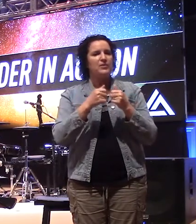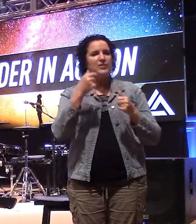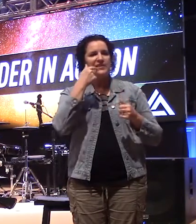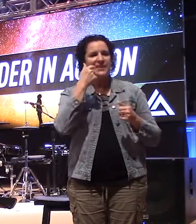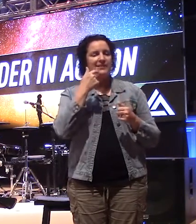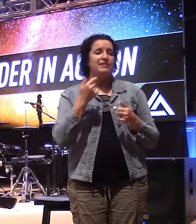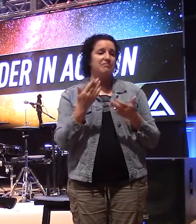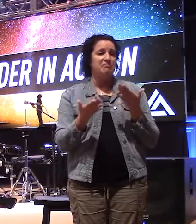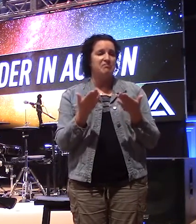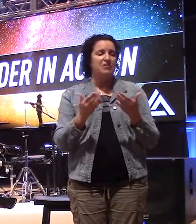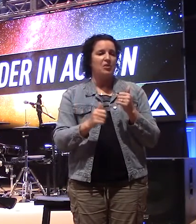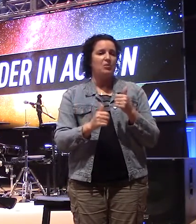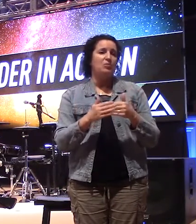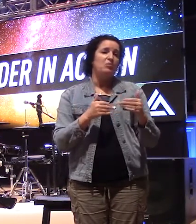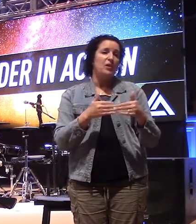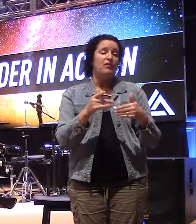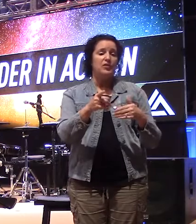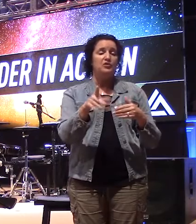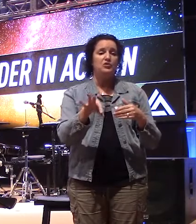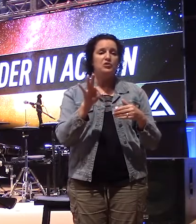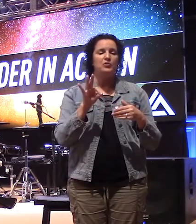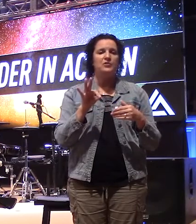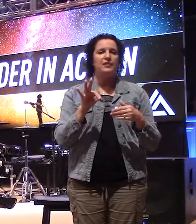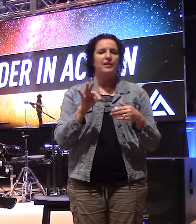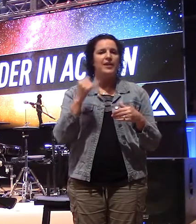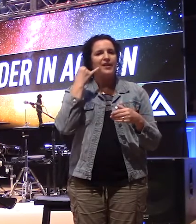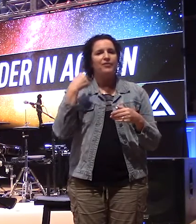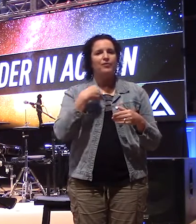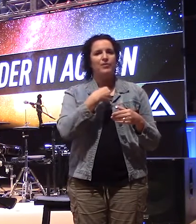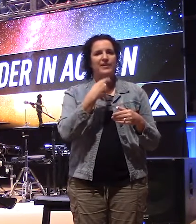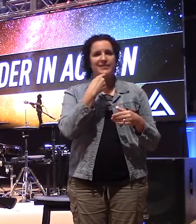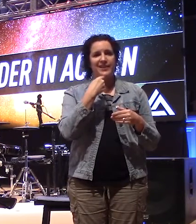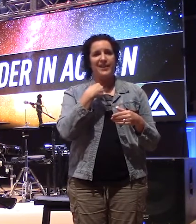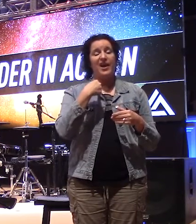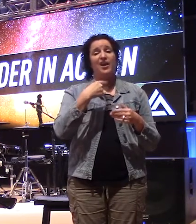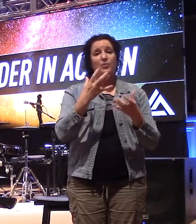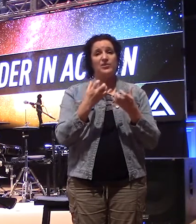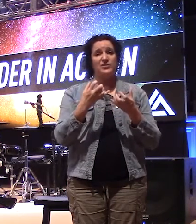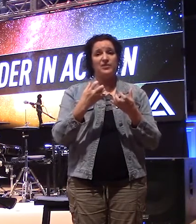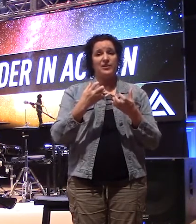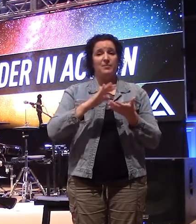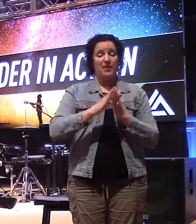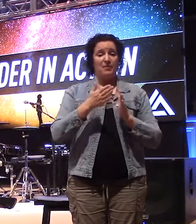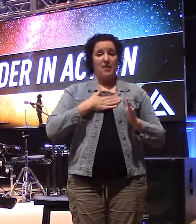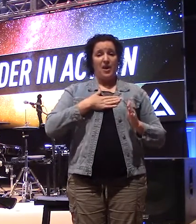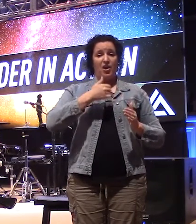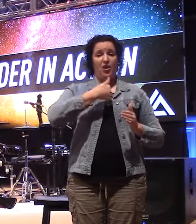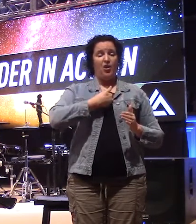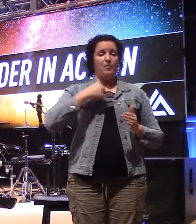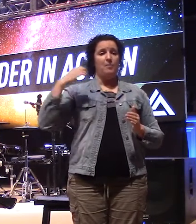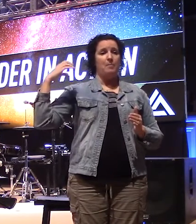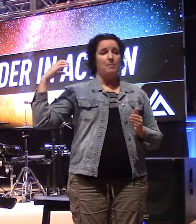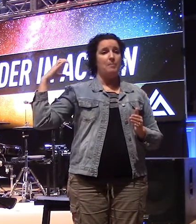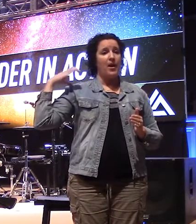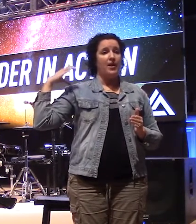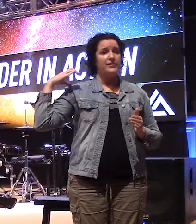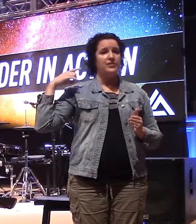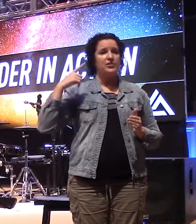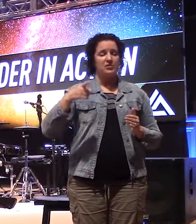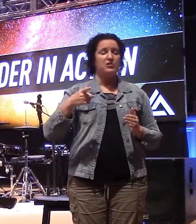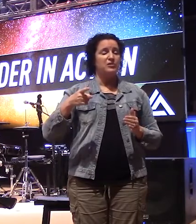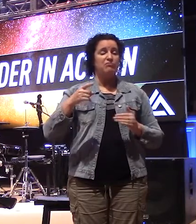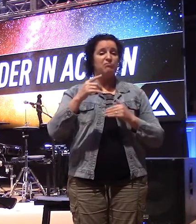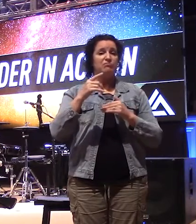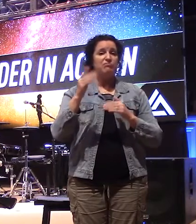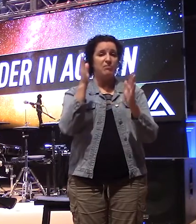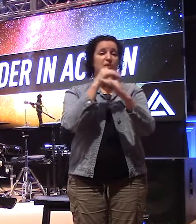that comes in that, in Christ. But if we say, I'm going to be my own boss, and you live in the bondage of self, you're going to be in